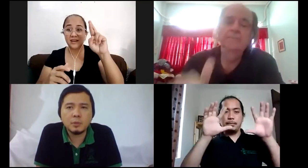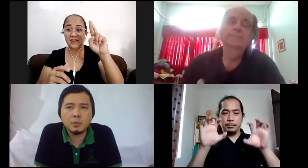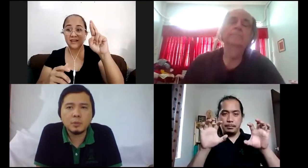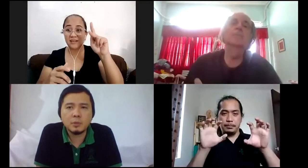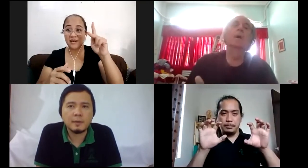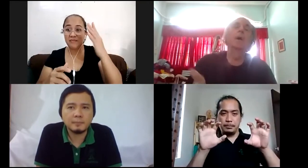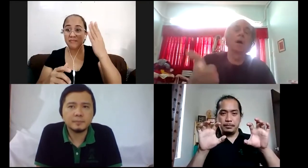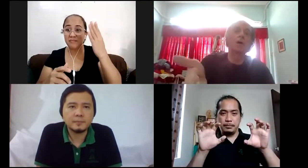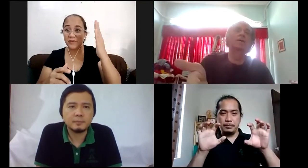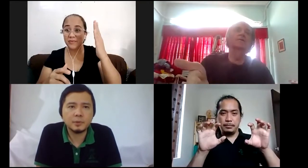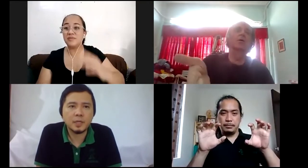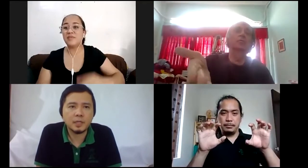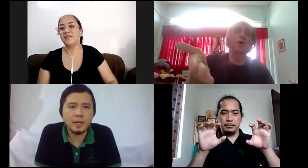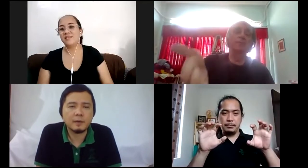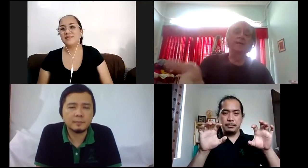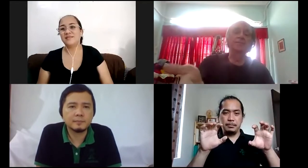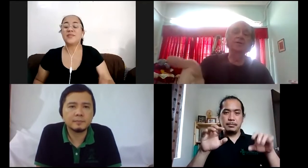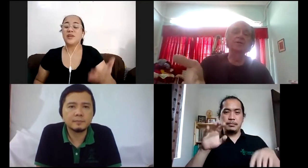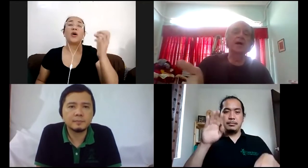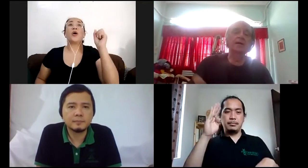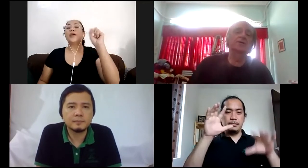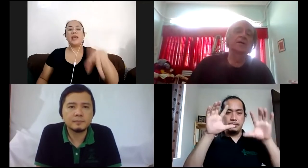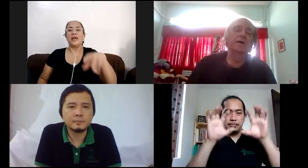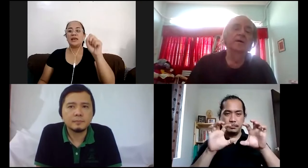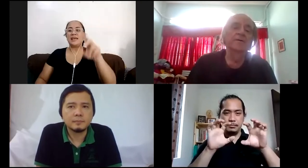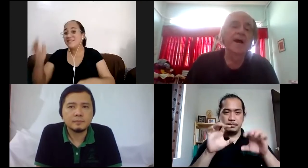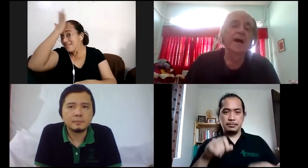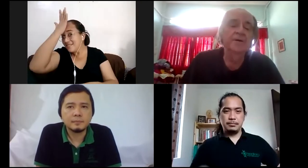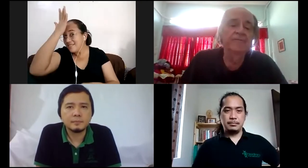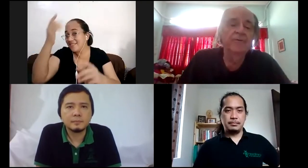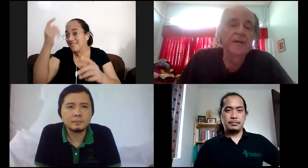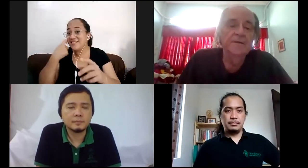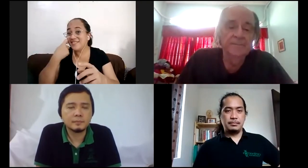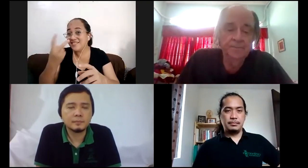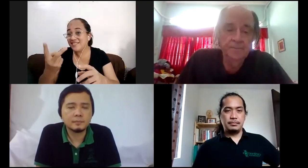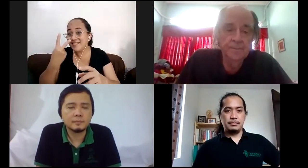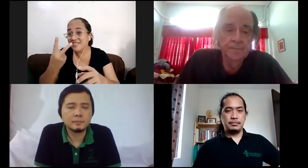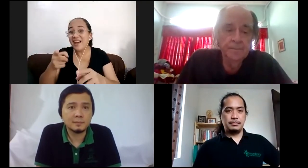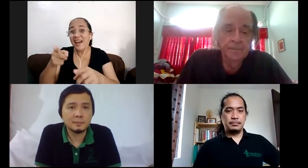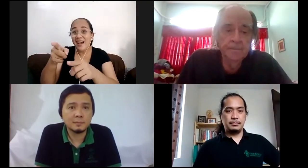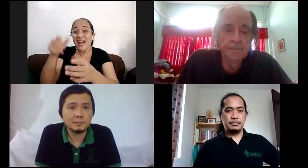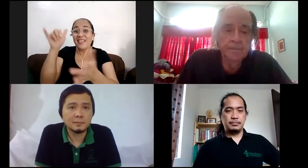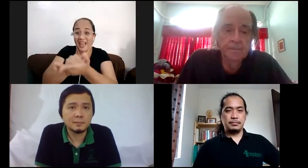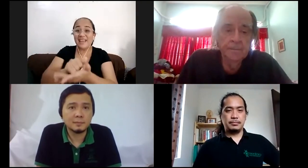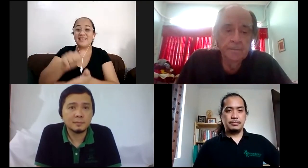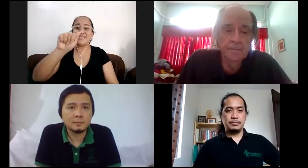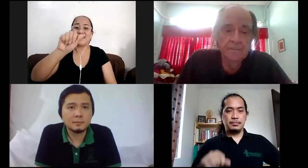Okay. Blue dark, yeah. All right. Blue So dark. what Peeps just signed is an adjective phrase.